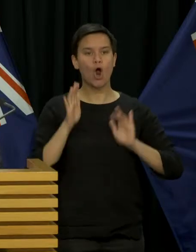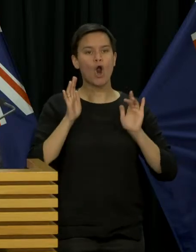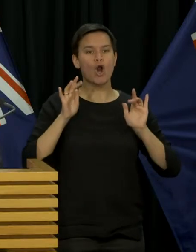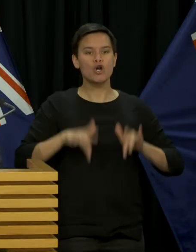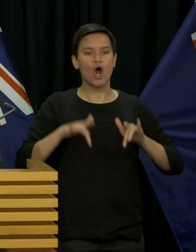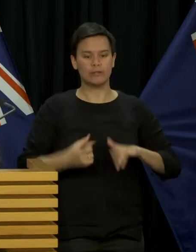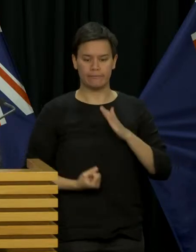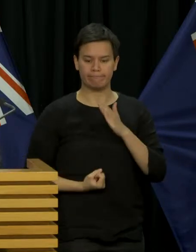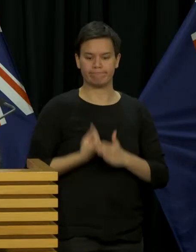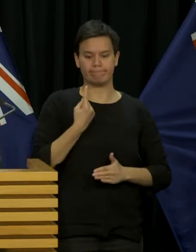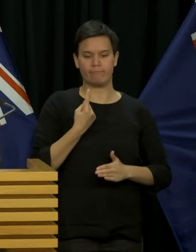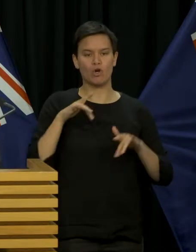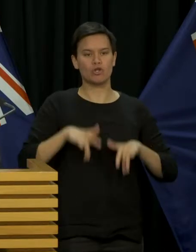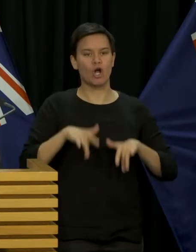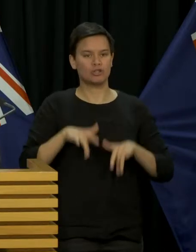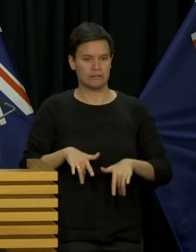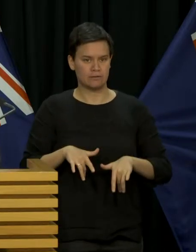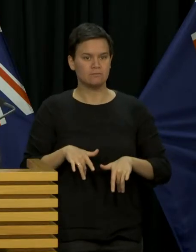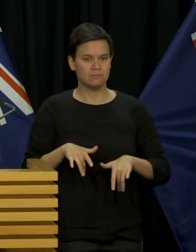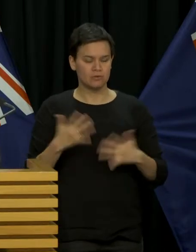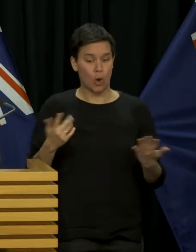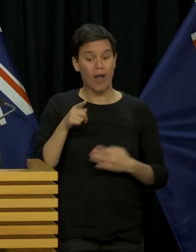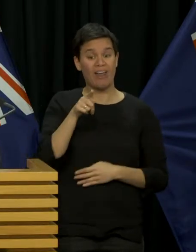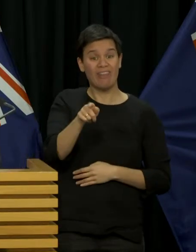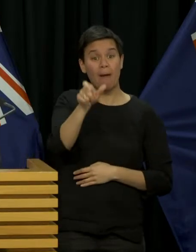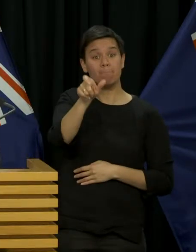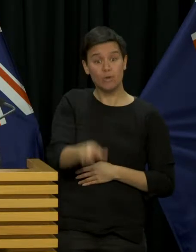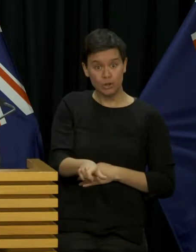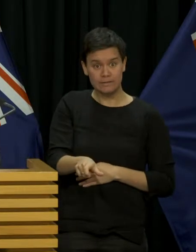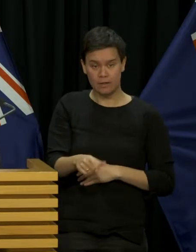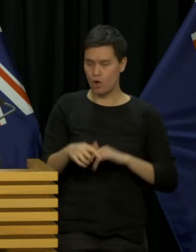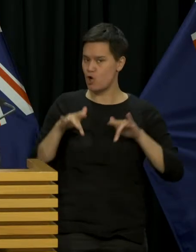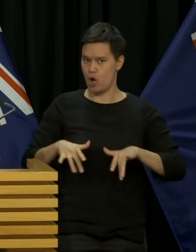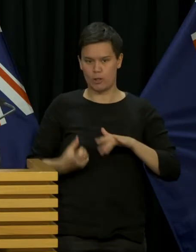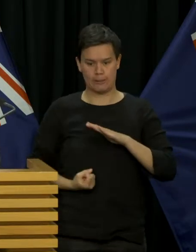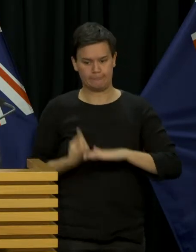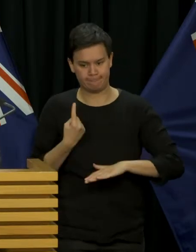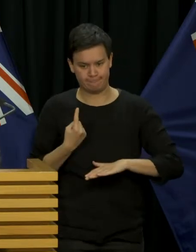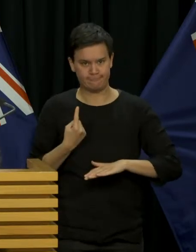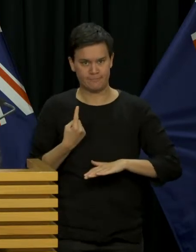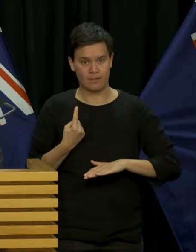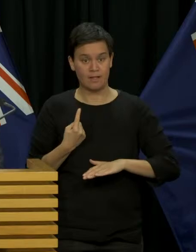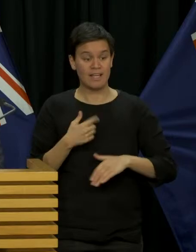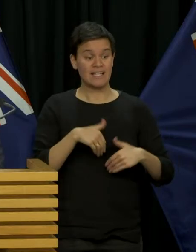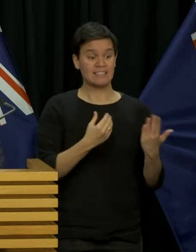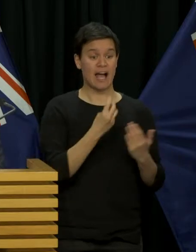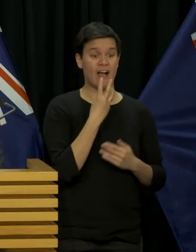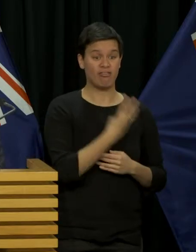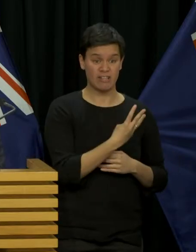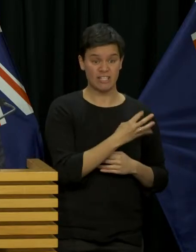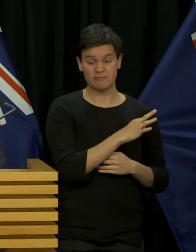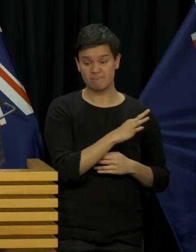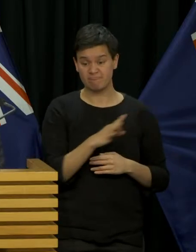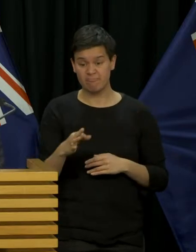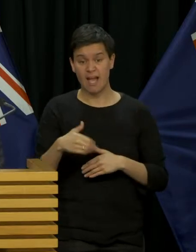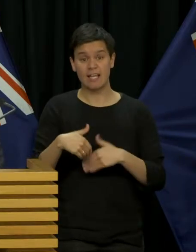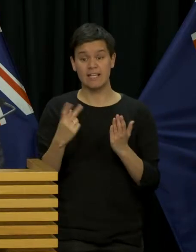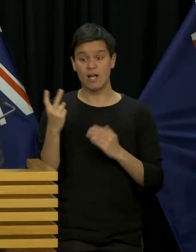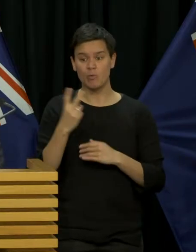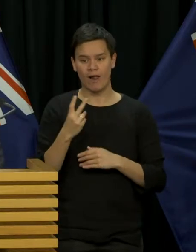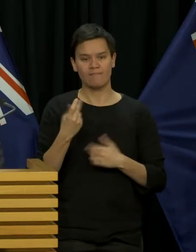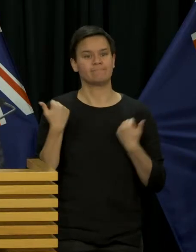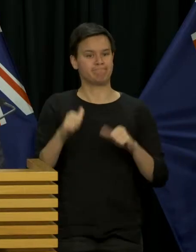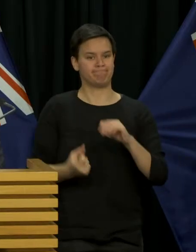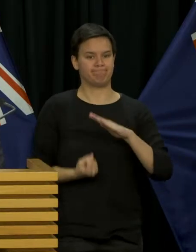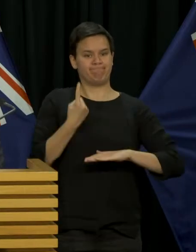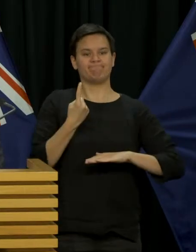the incubation period, and so we have the day 12 testing, and a negative day 12 test is a requirement, of course, for being able to